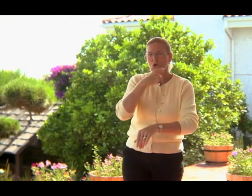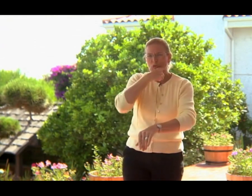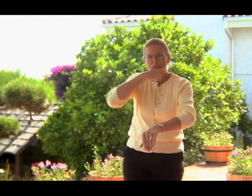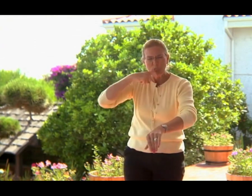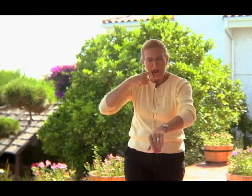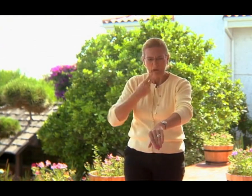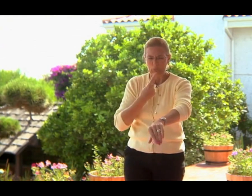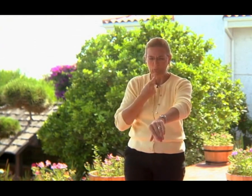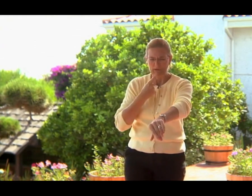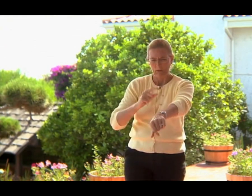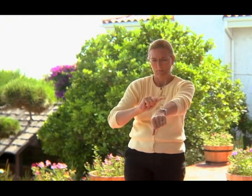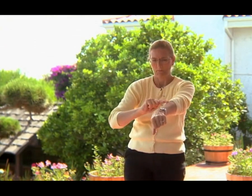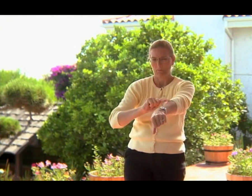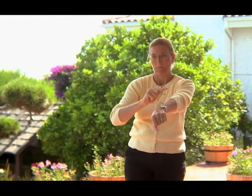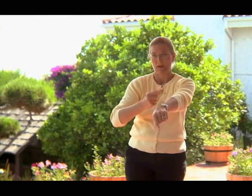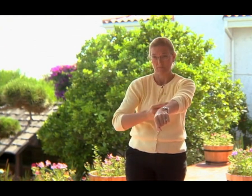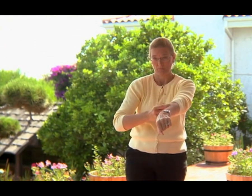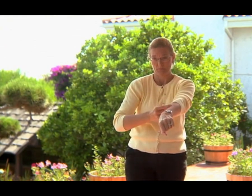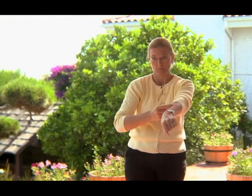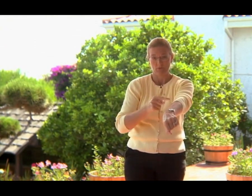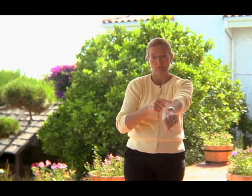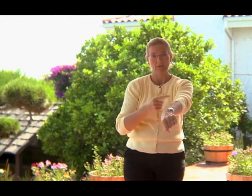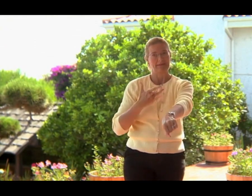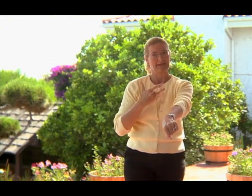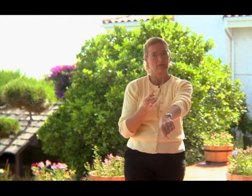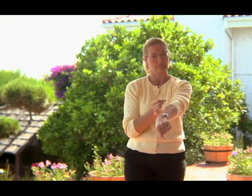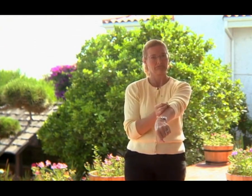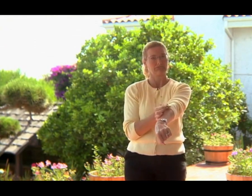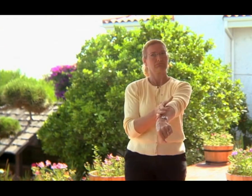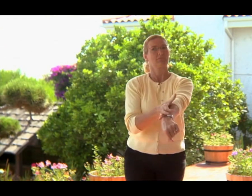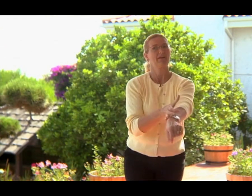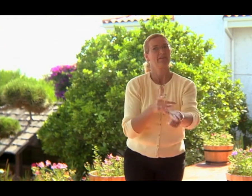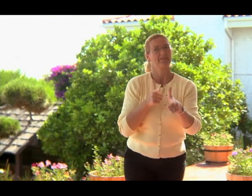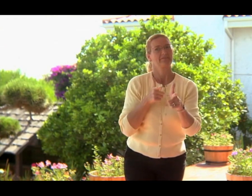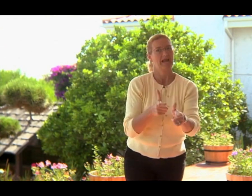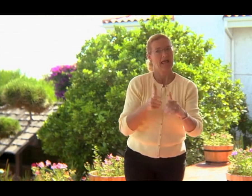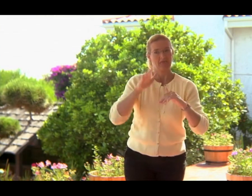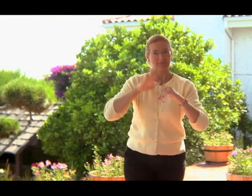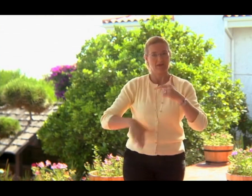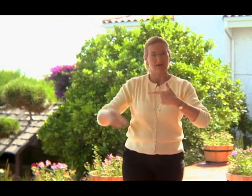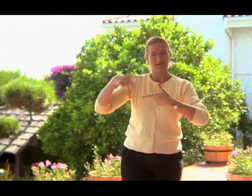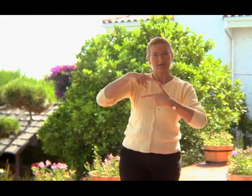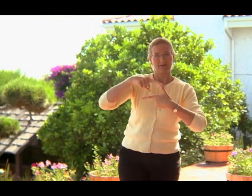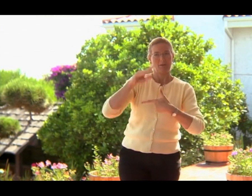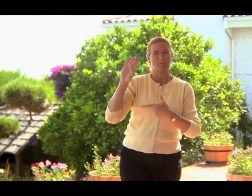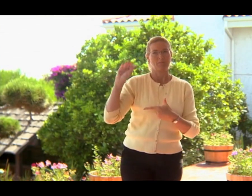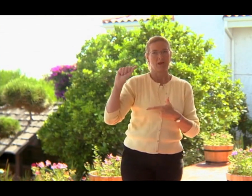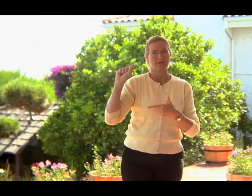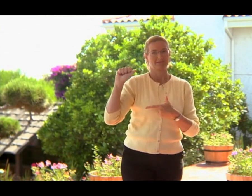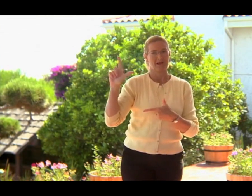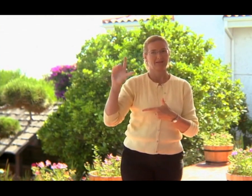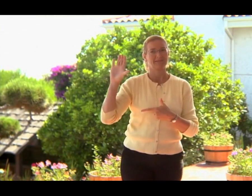but it will often look like a scaly red bump or sore. It usually grows faster than basal cell skin cancer.